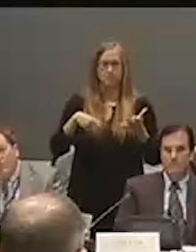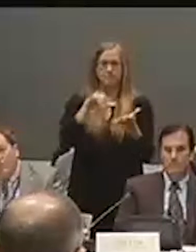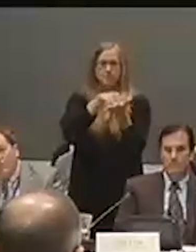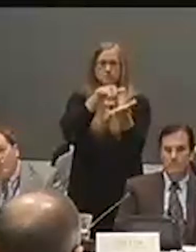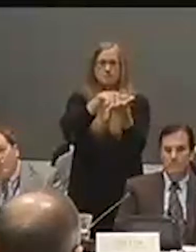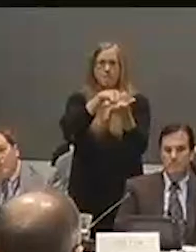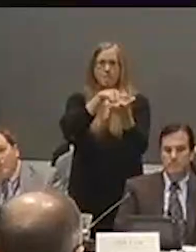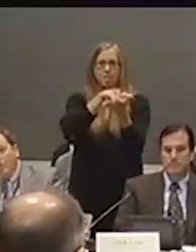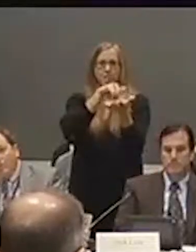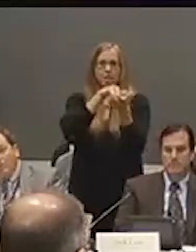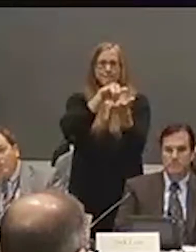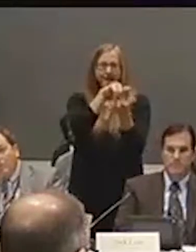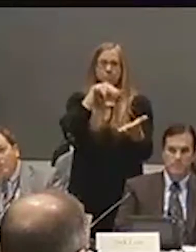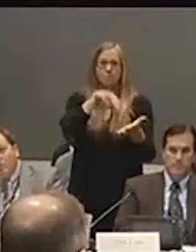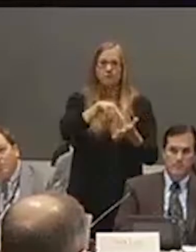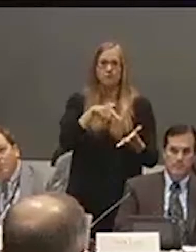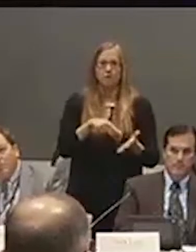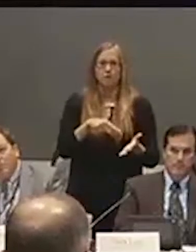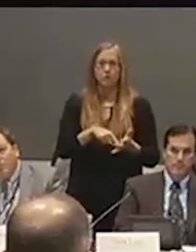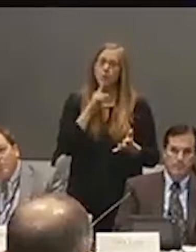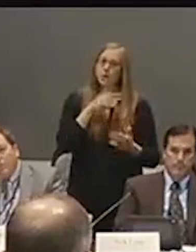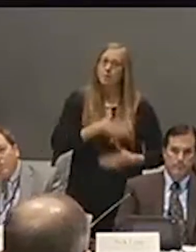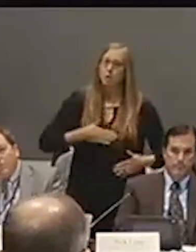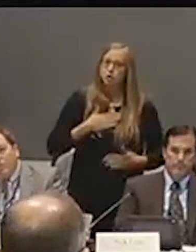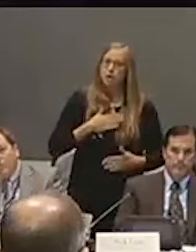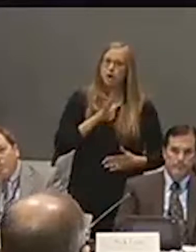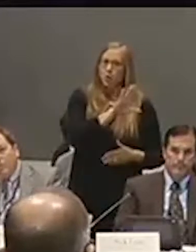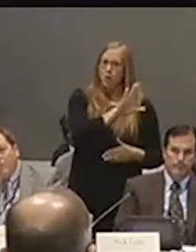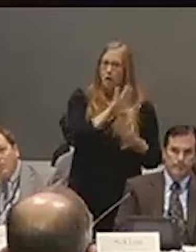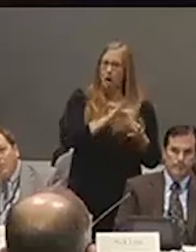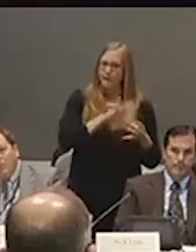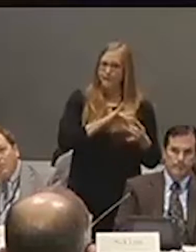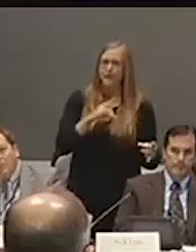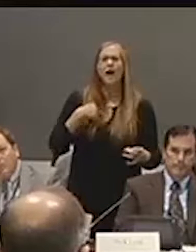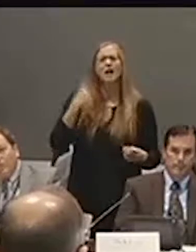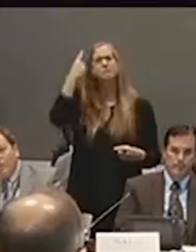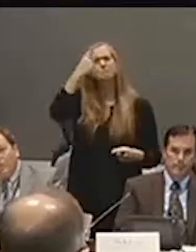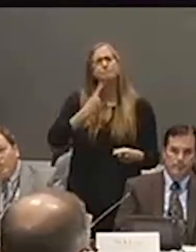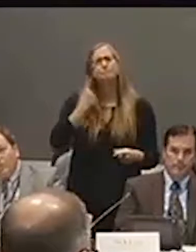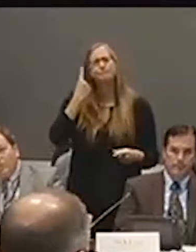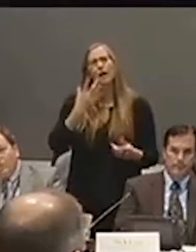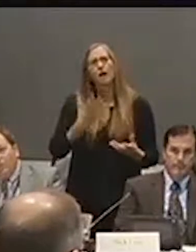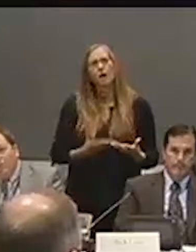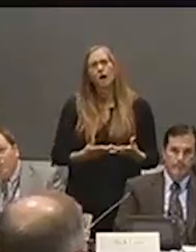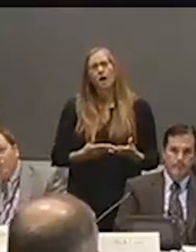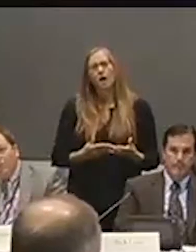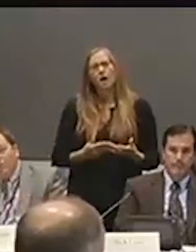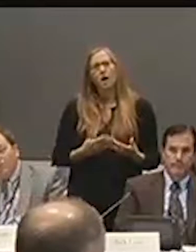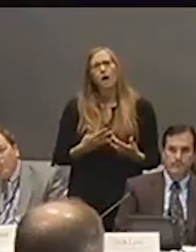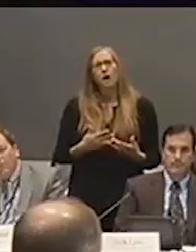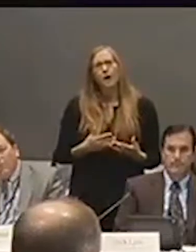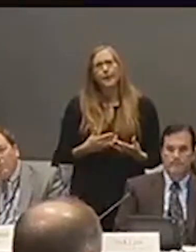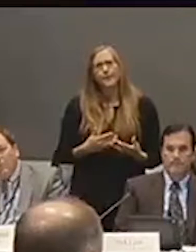So I really appreciate what you have to say. I wondered, when you look